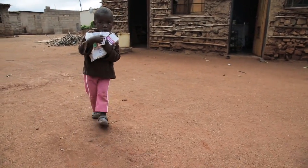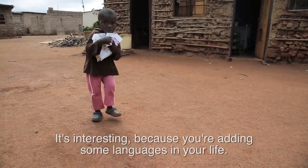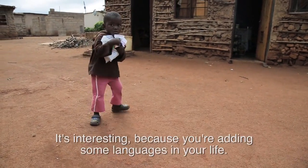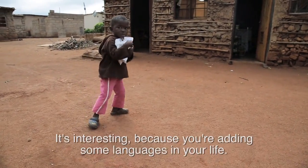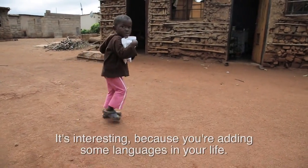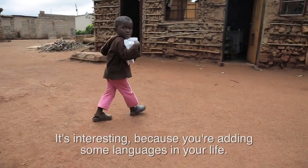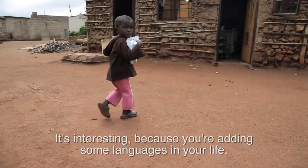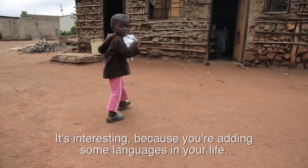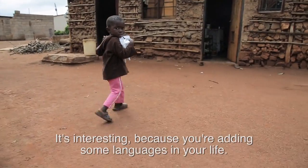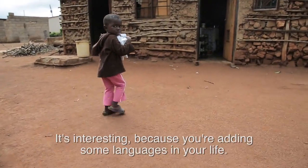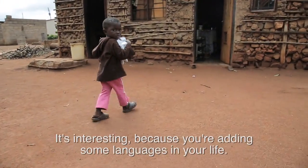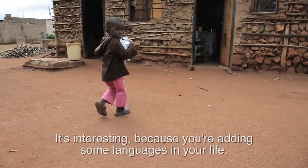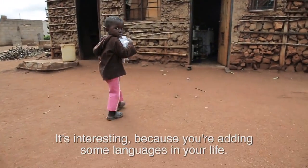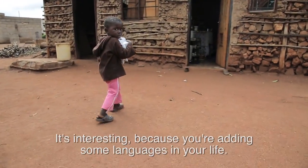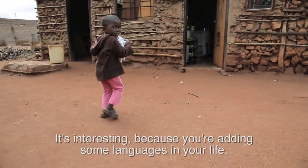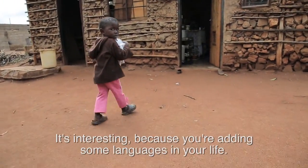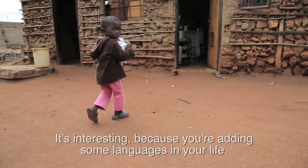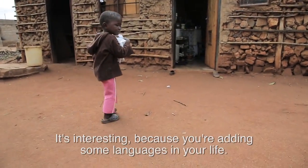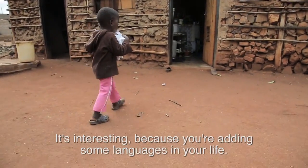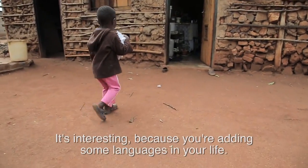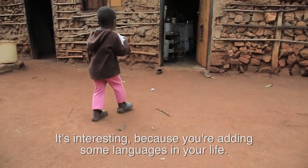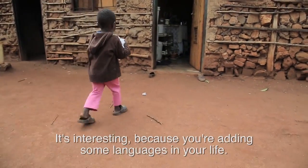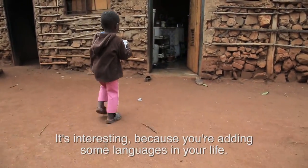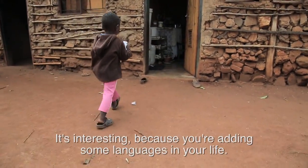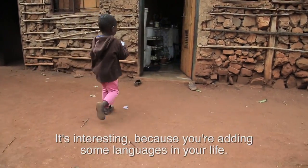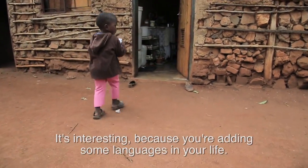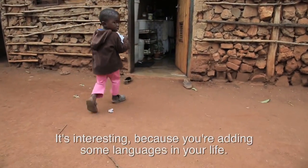It's interesting because you're adding some languages in your life.